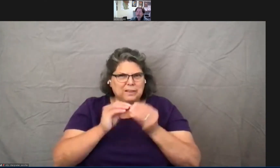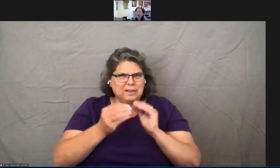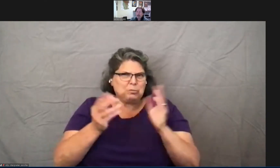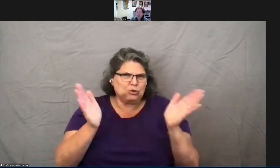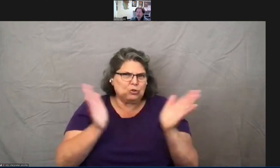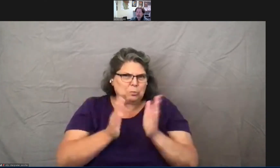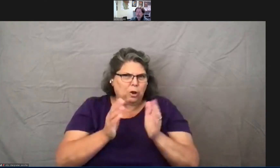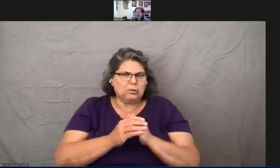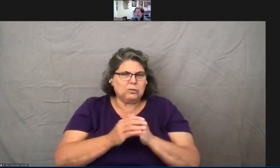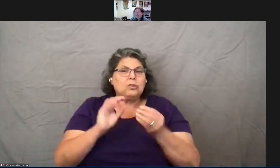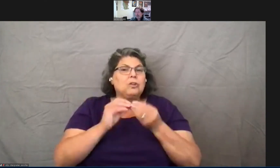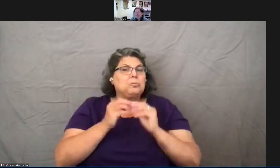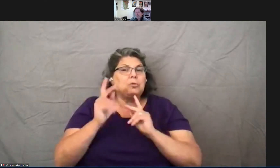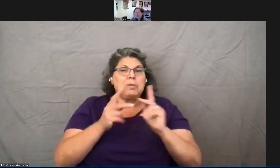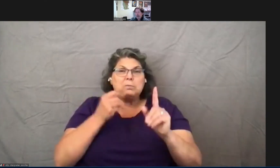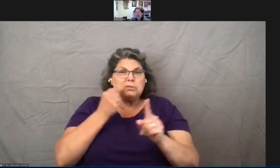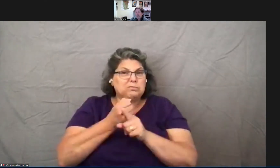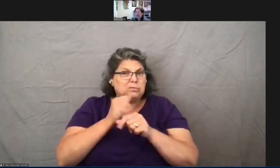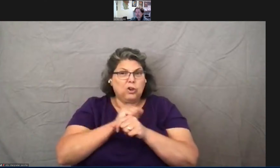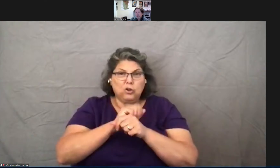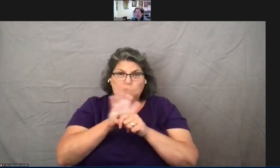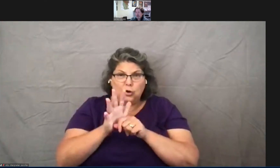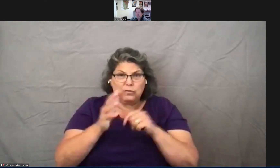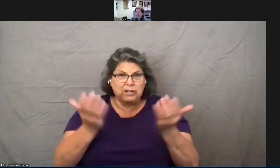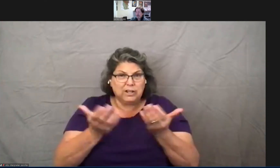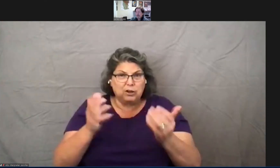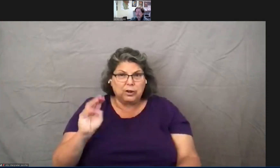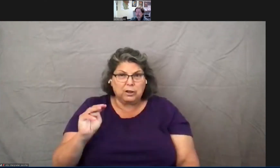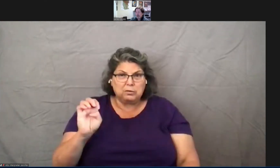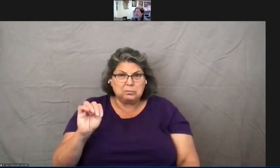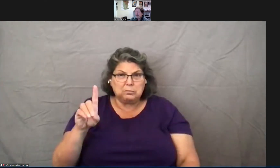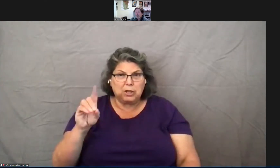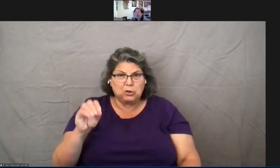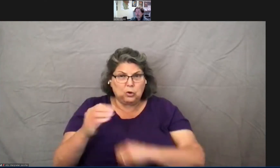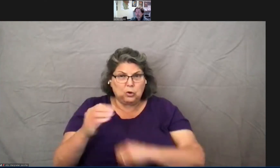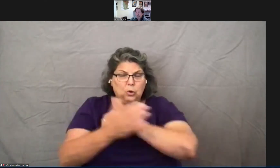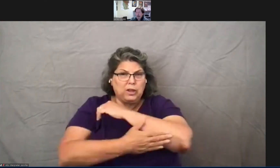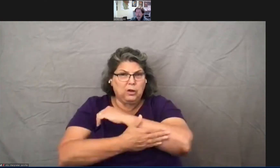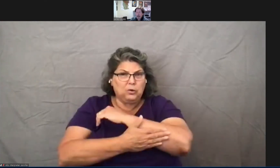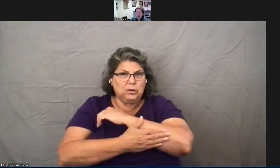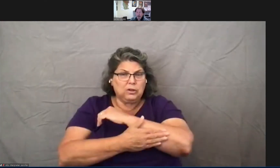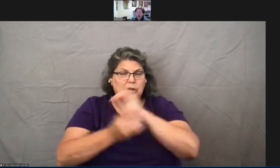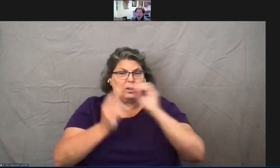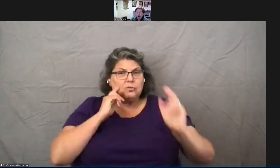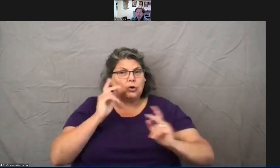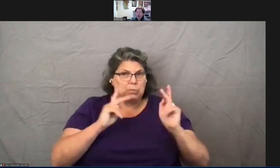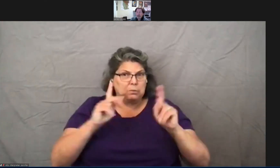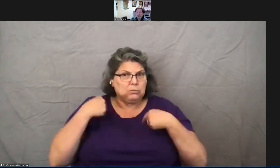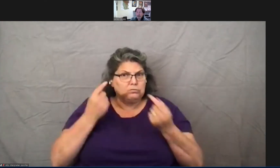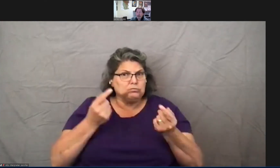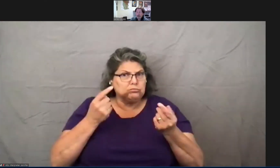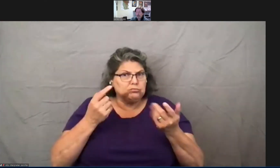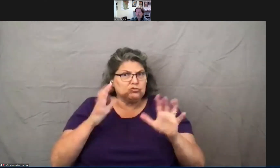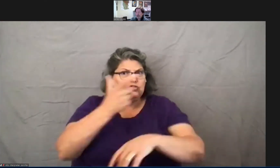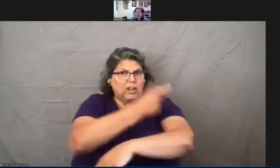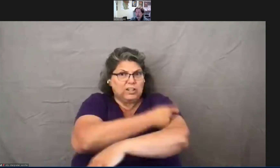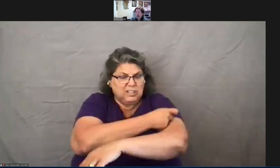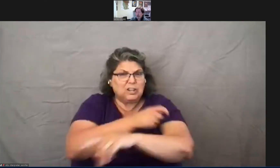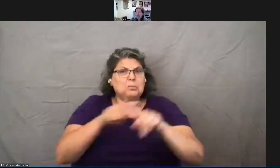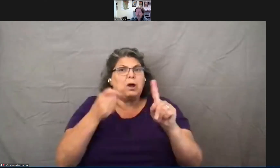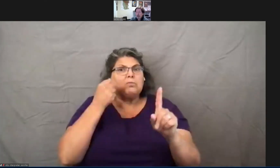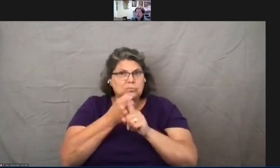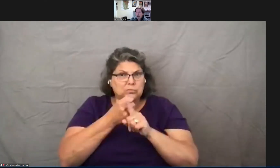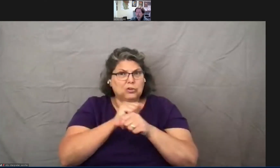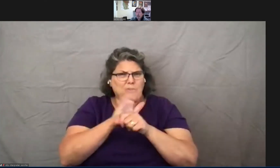COVID in Mendocino County is still, for those people who've been vaccinated, who've gotten COVID, is still extremely